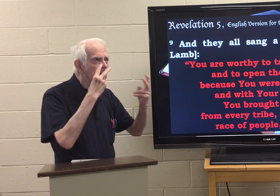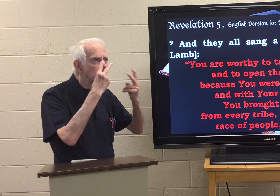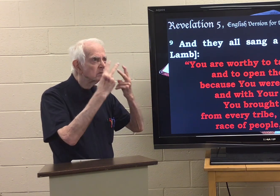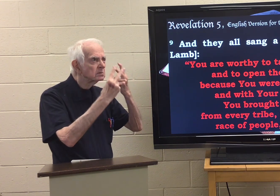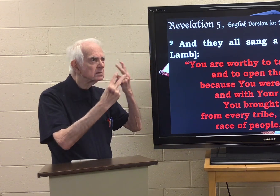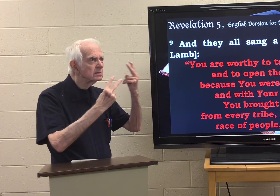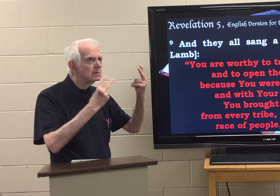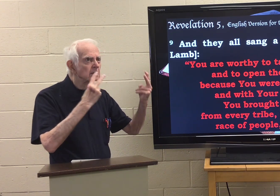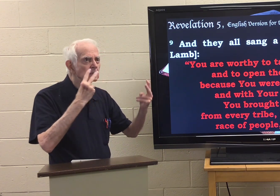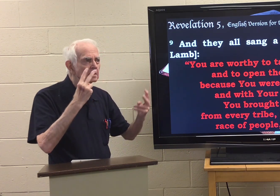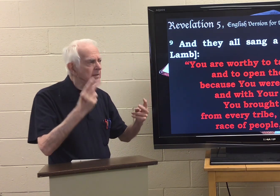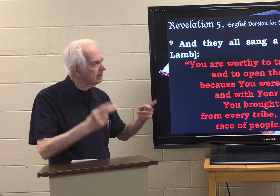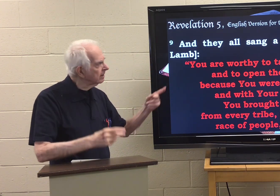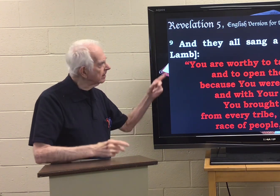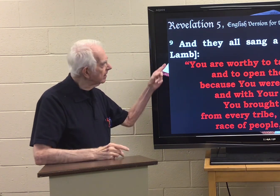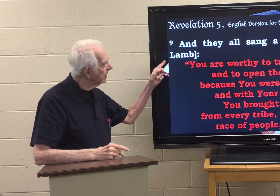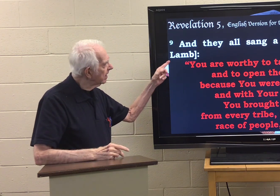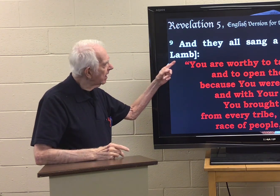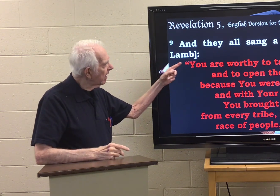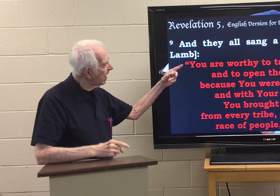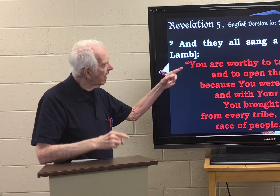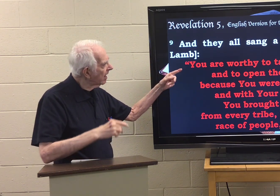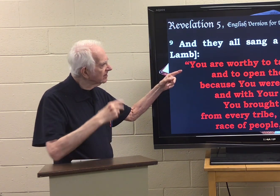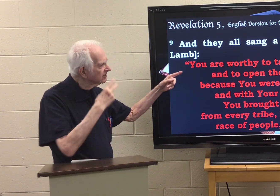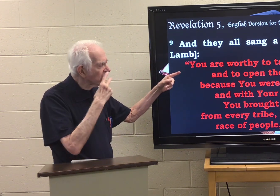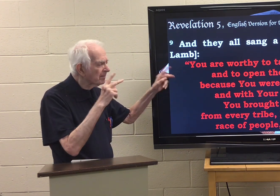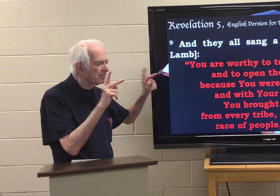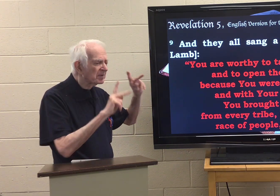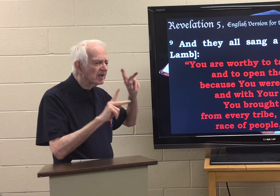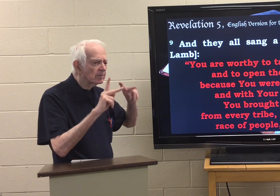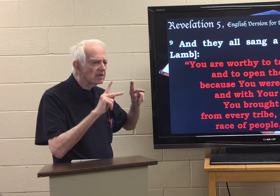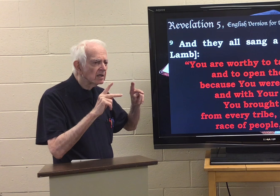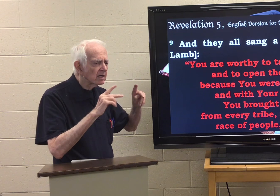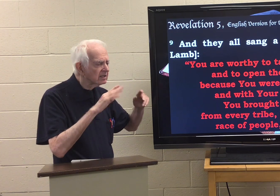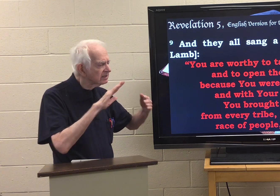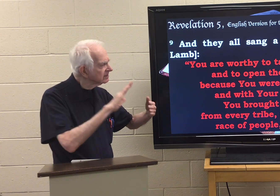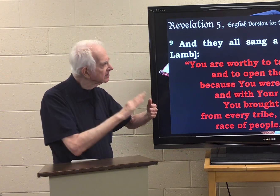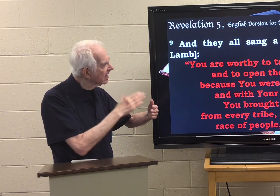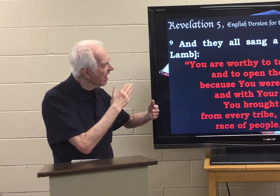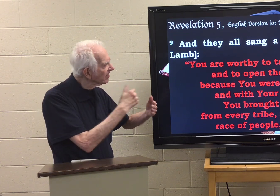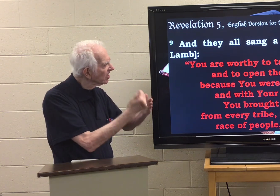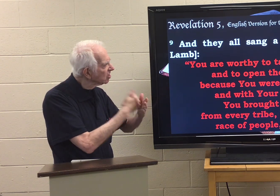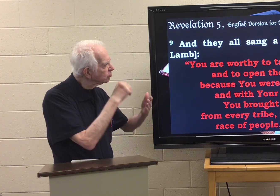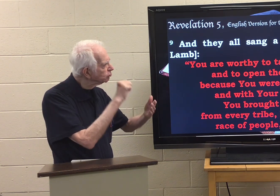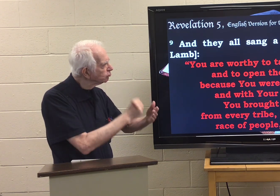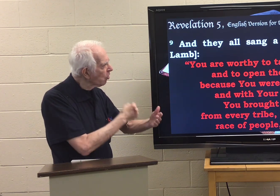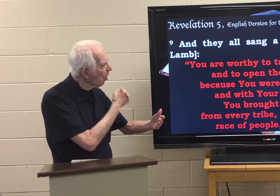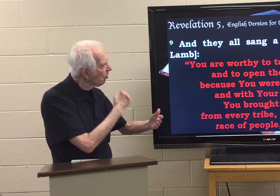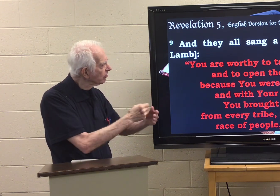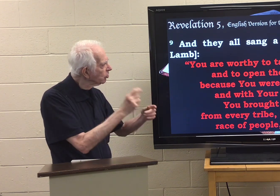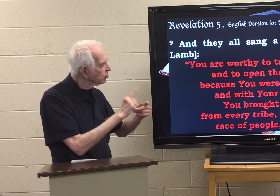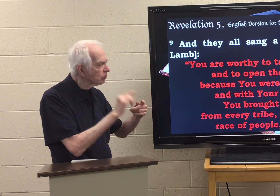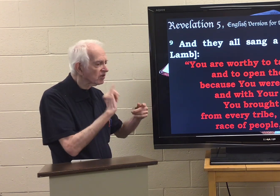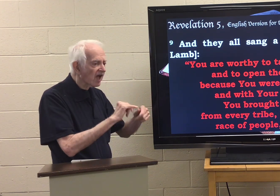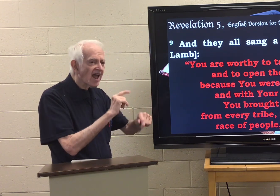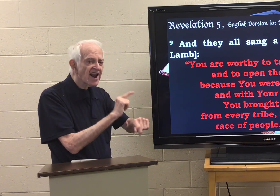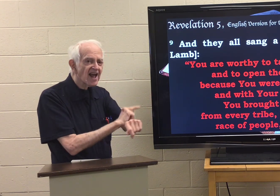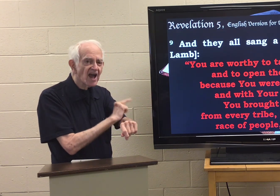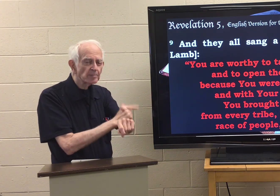Wow. All the things he saw. It says that the people all sang a new song to the